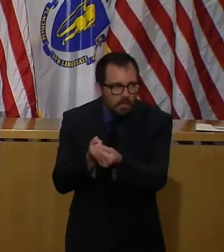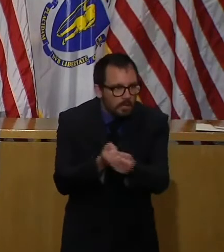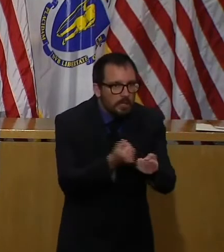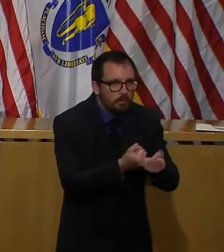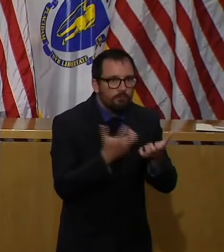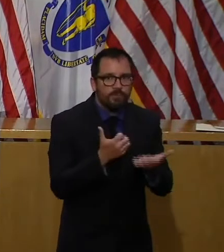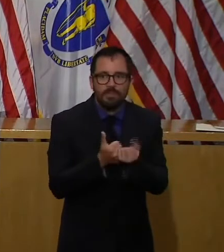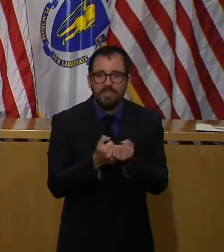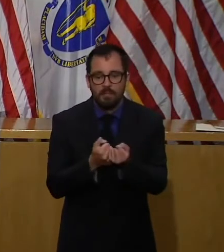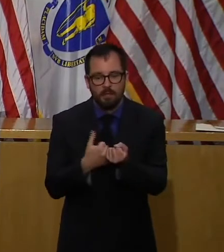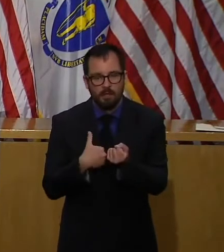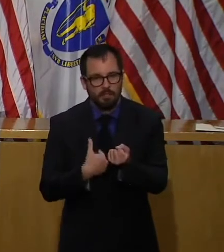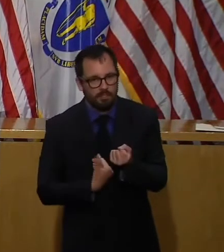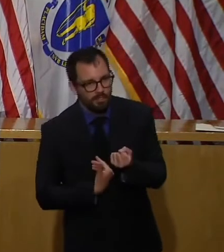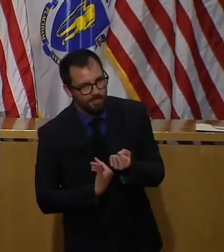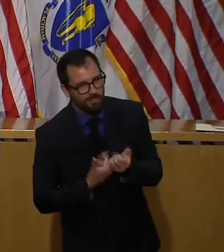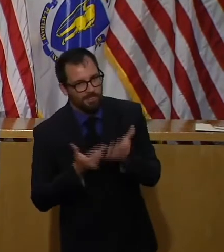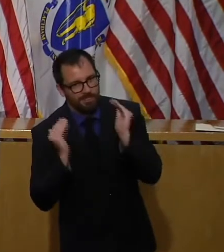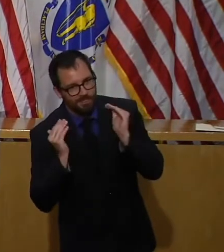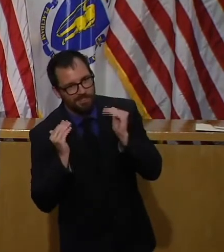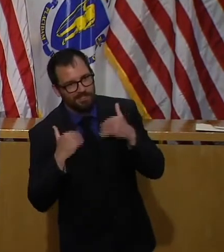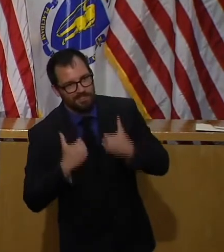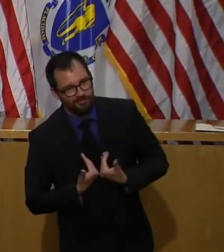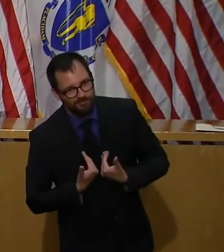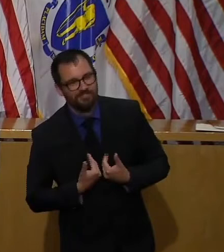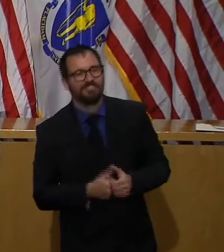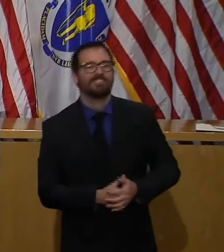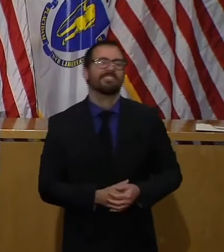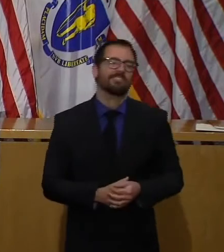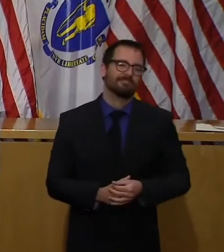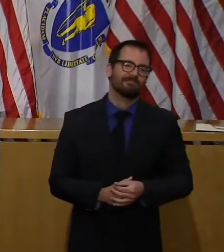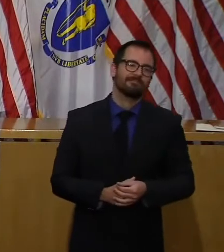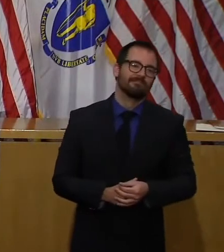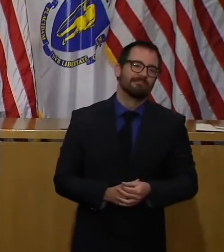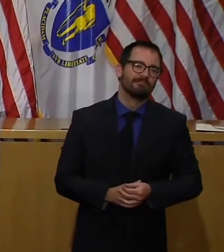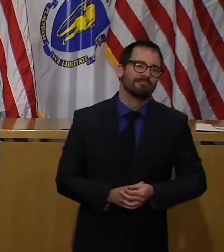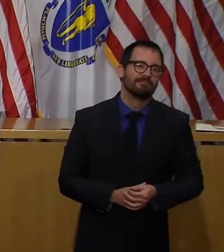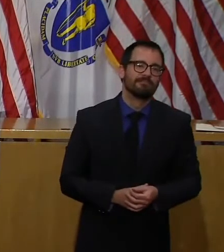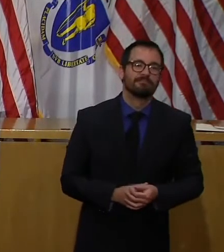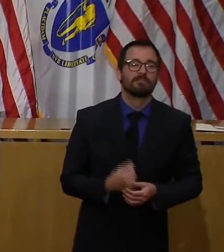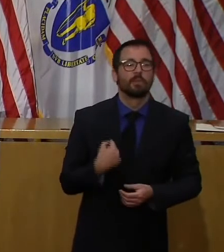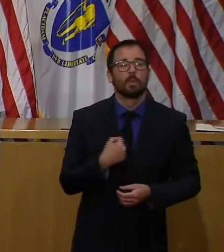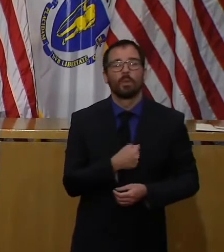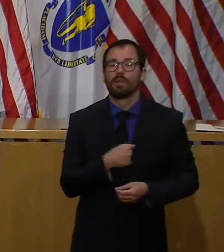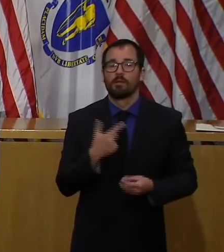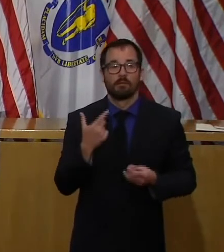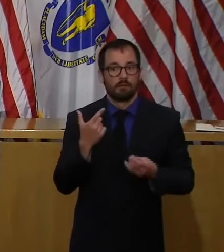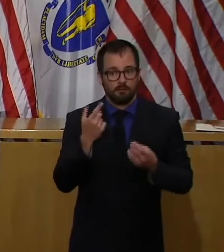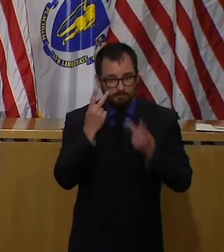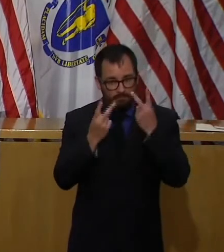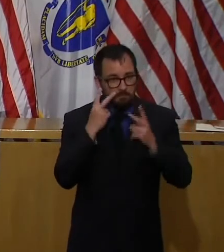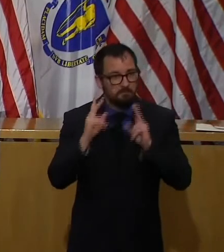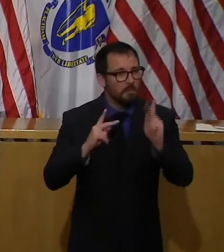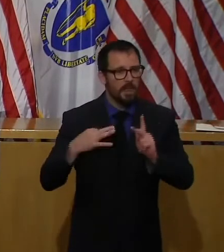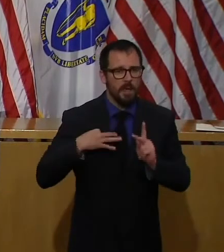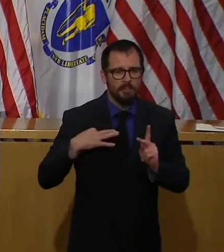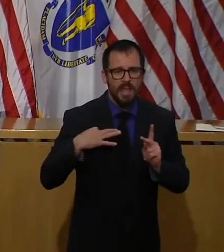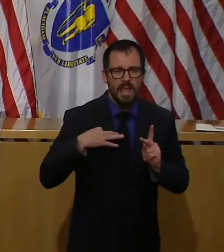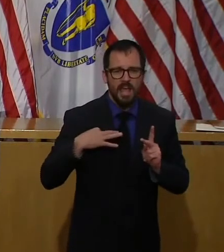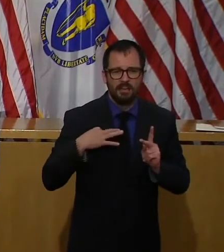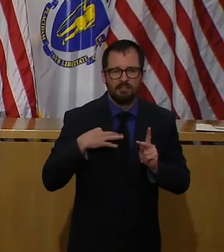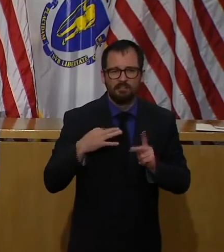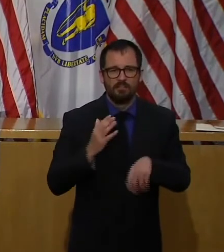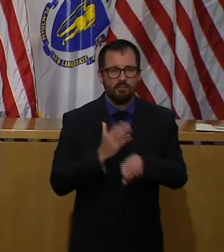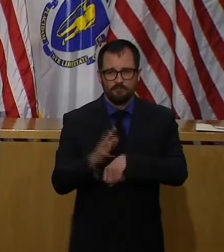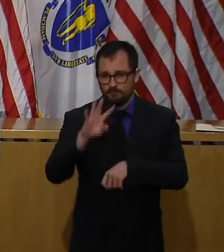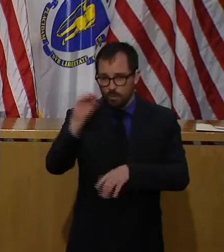this work, and that just says to me how many people in Massachusetts want to help and want to be a part of the